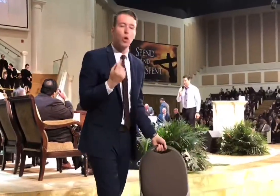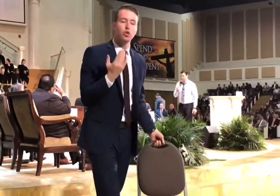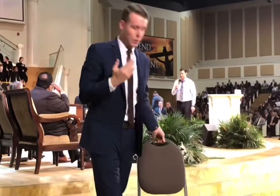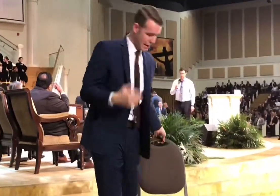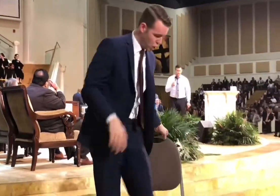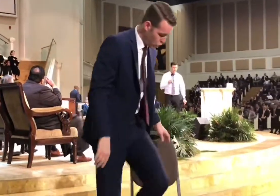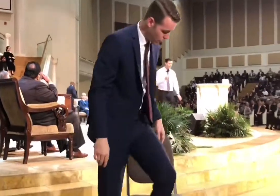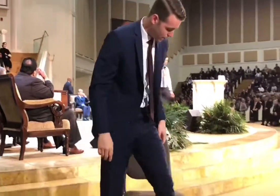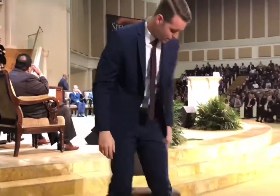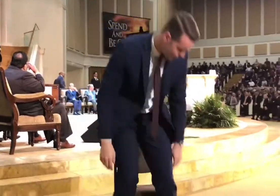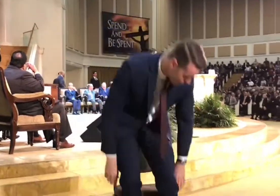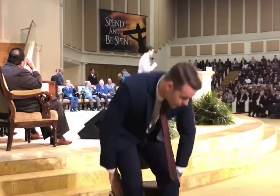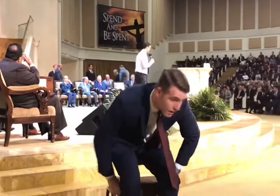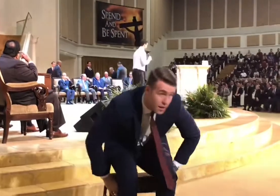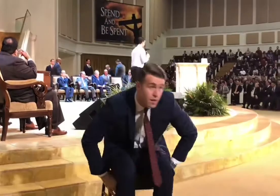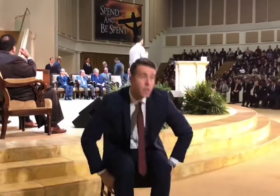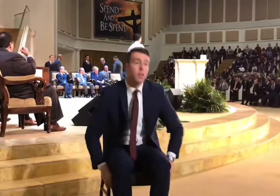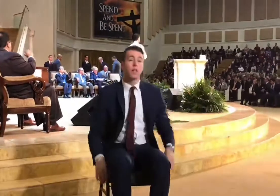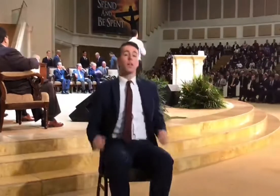here.